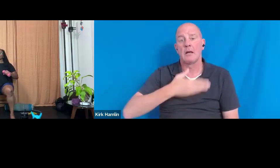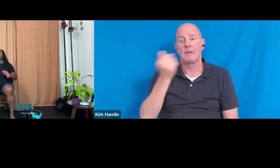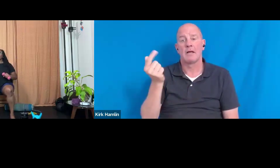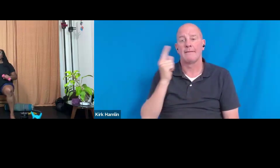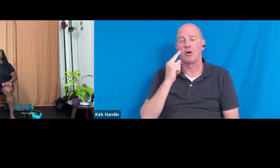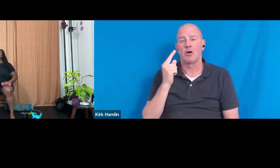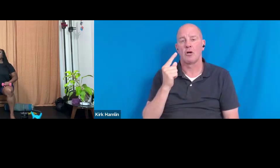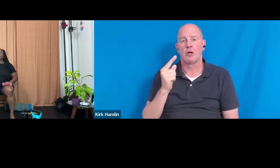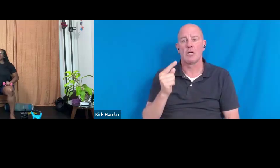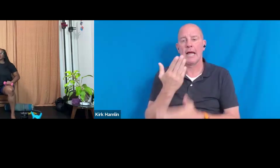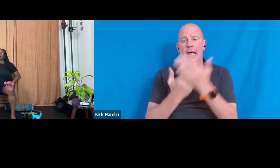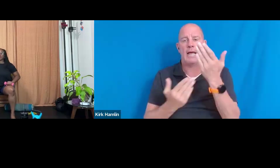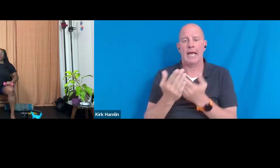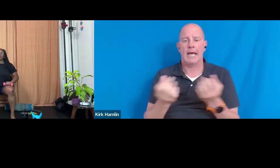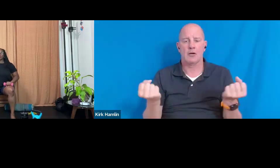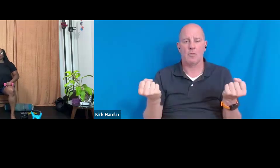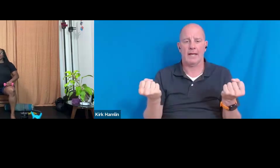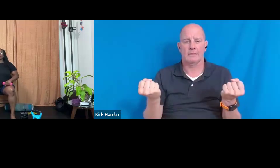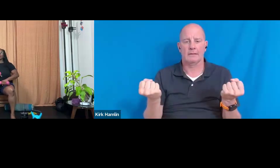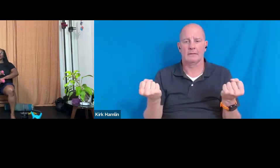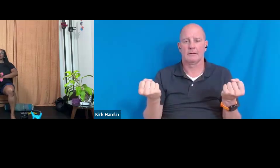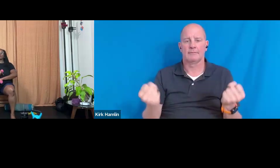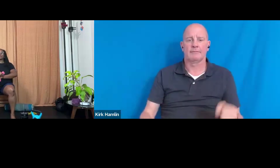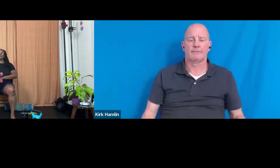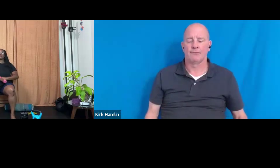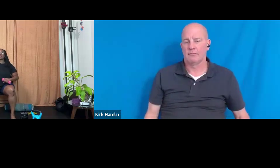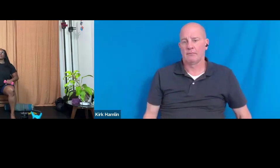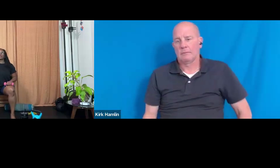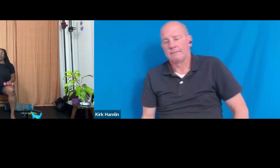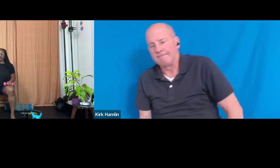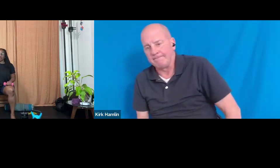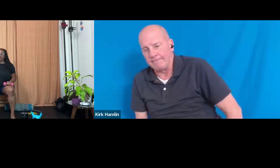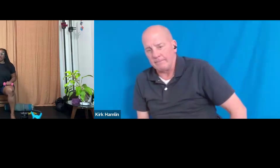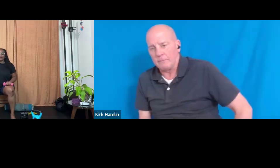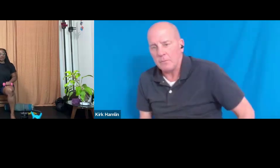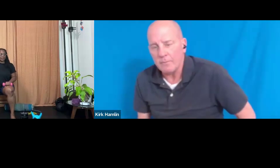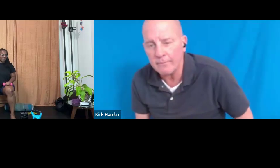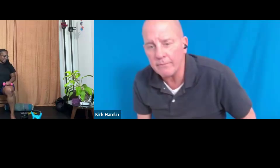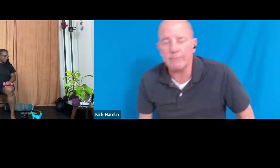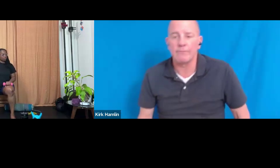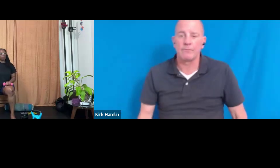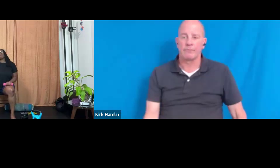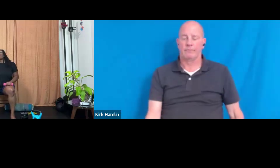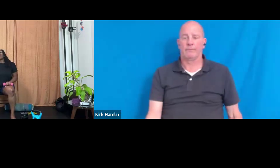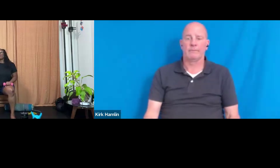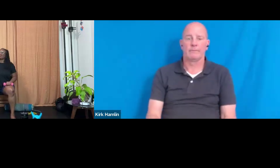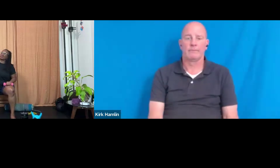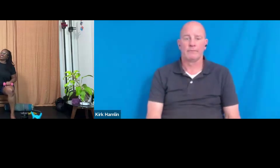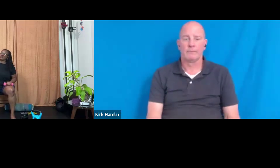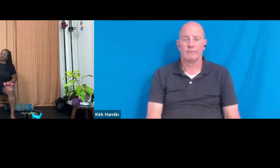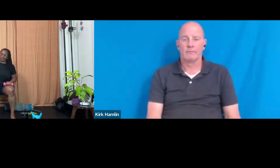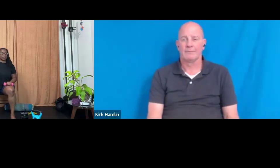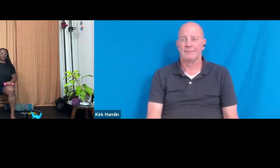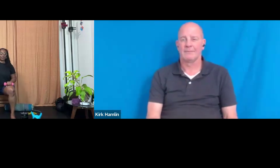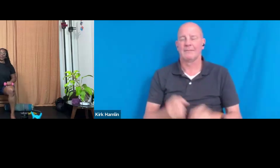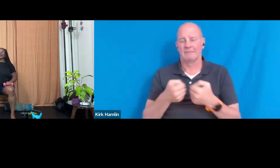handheld weight, the dumbbell in your hand, or the ankle weights strapped around. The band won't